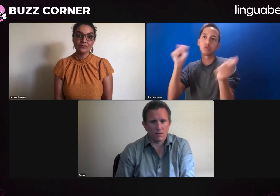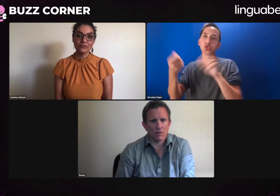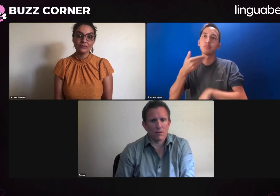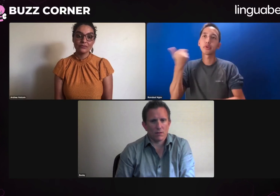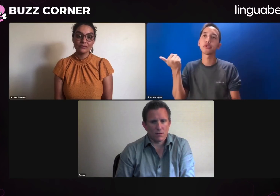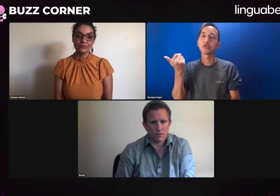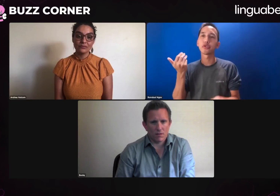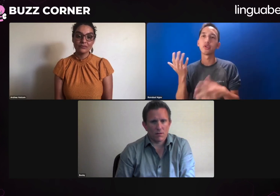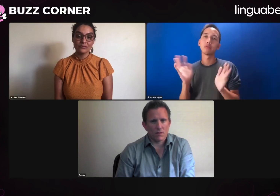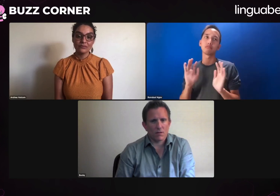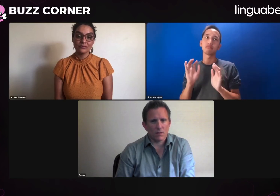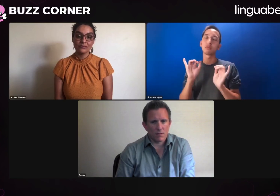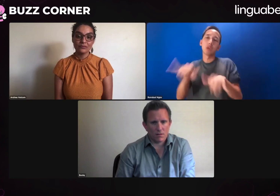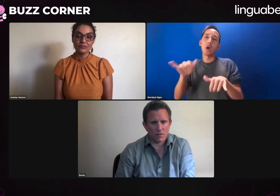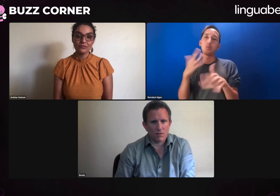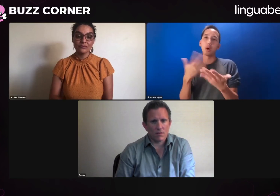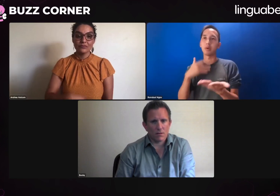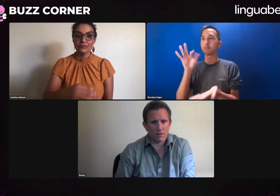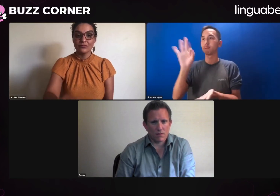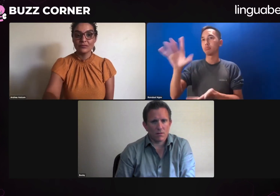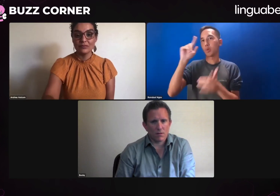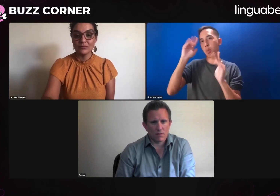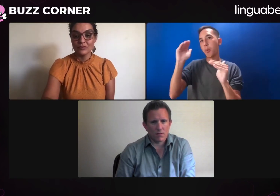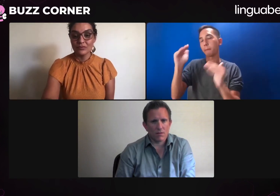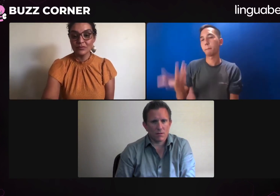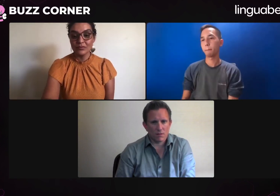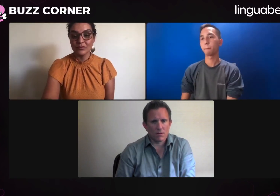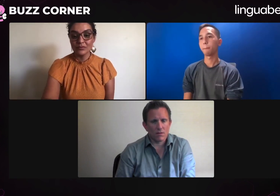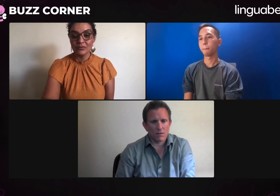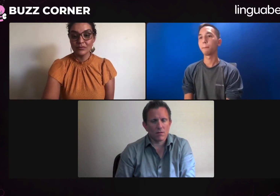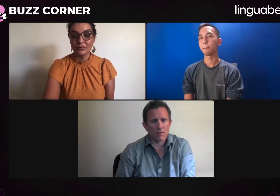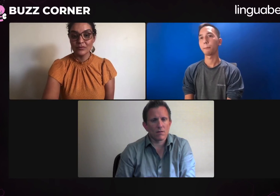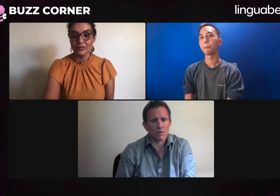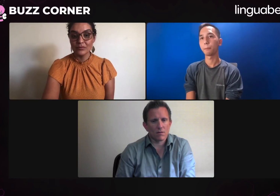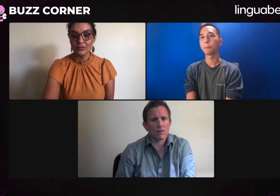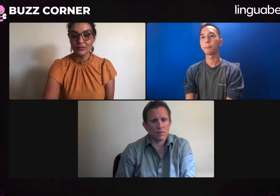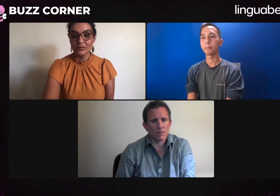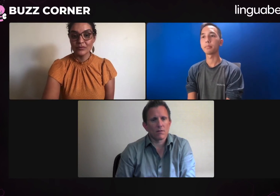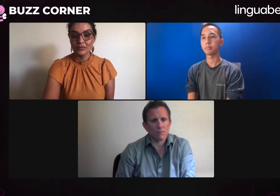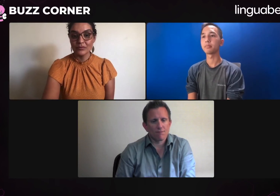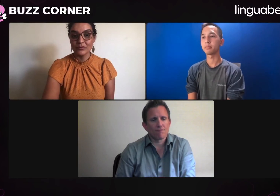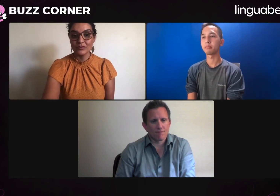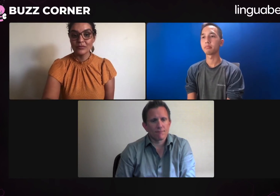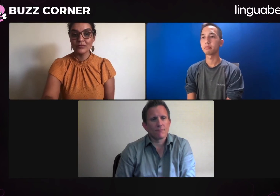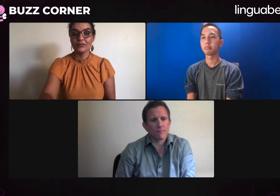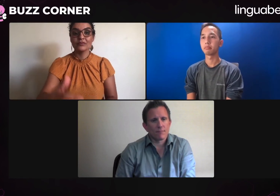to make progress, and hopefully growth will be change for the better. And so that's my hope.